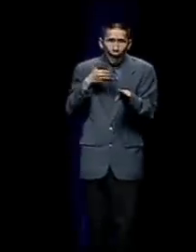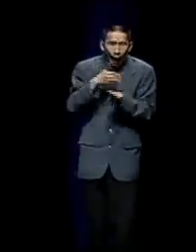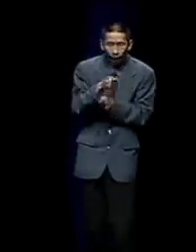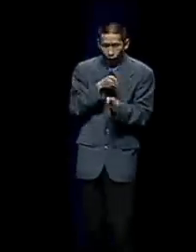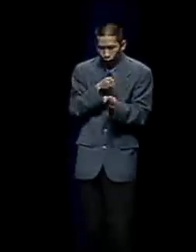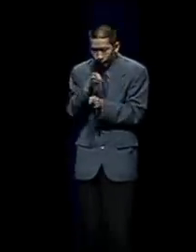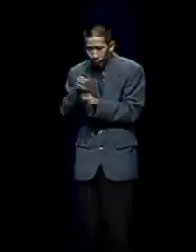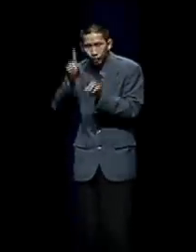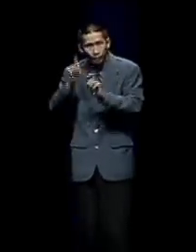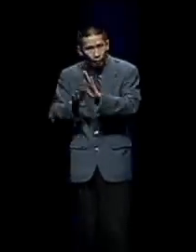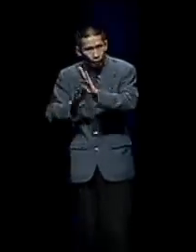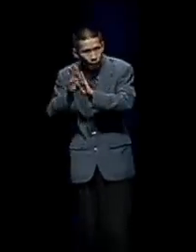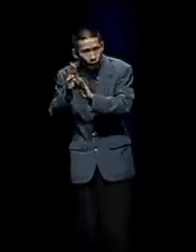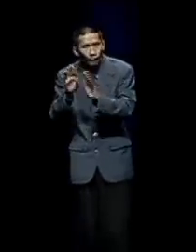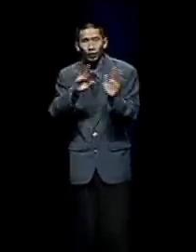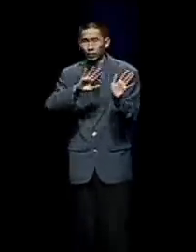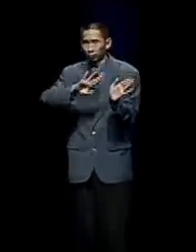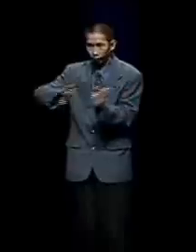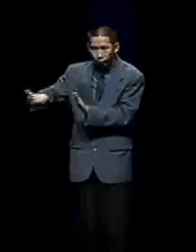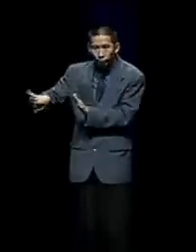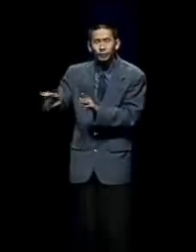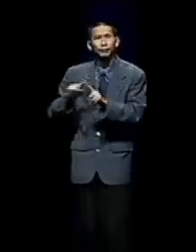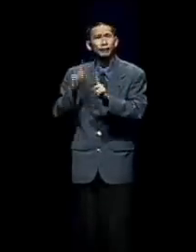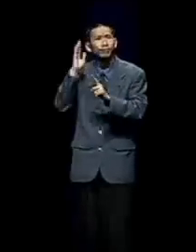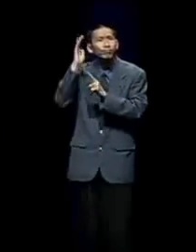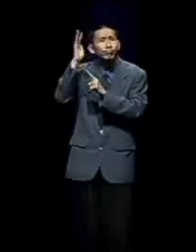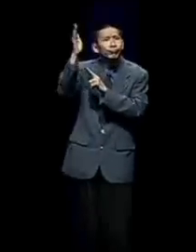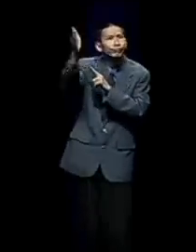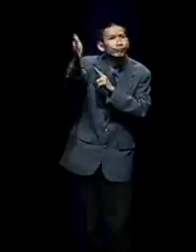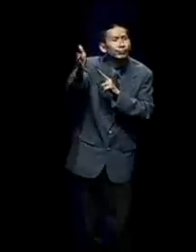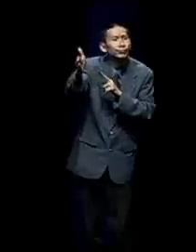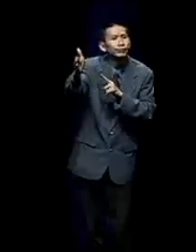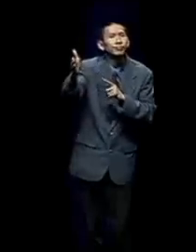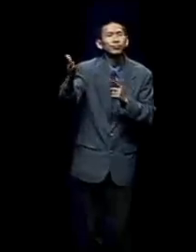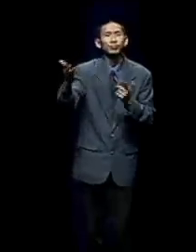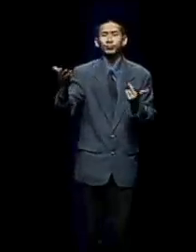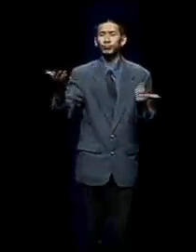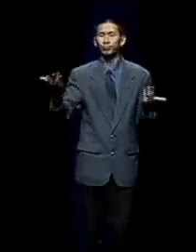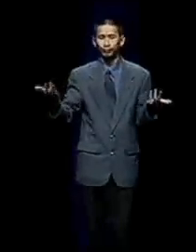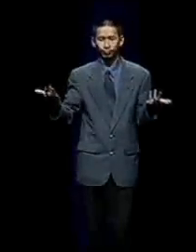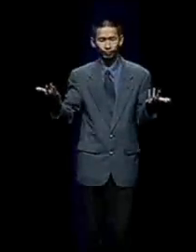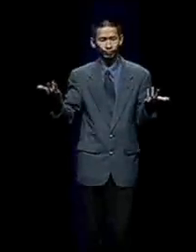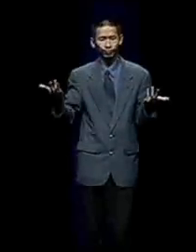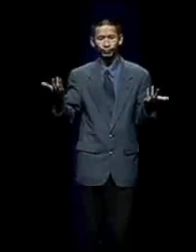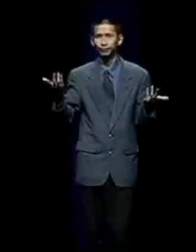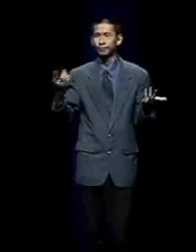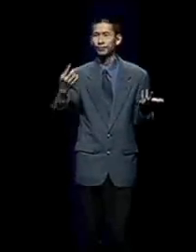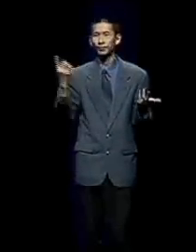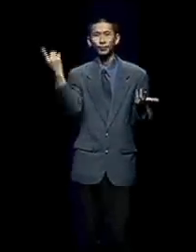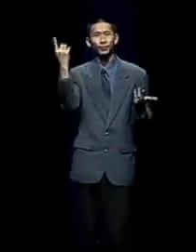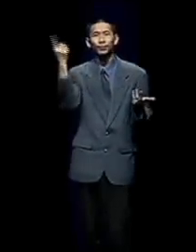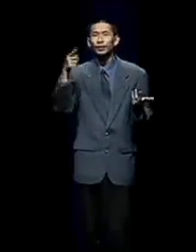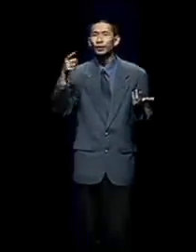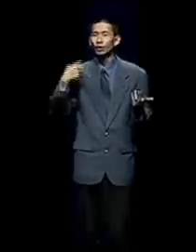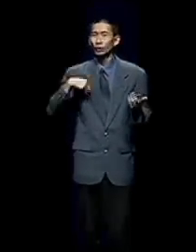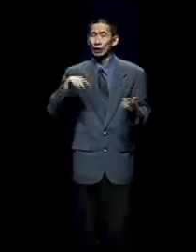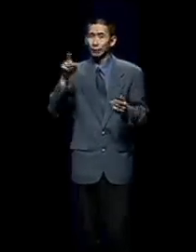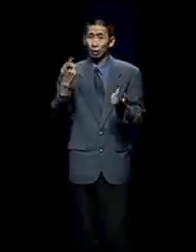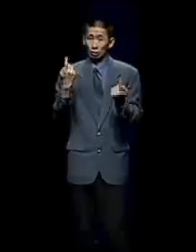everything else, there has to be a, as scientifically as possible, approach to